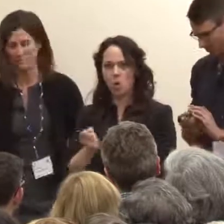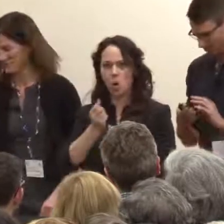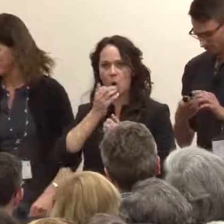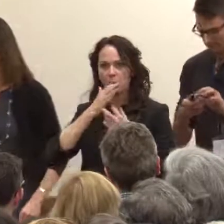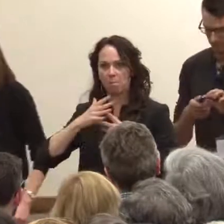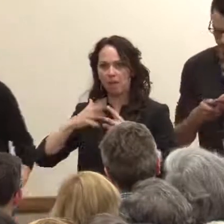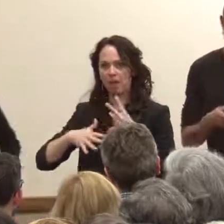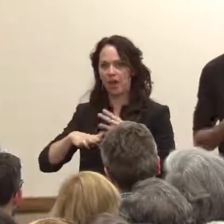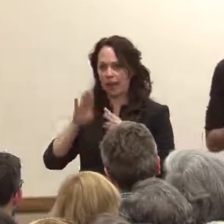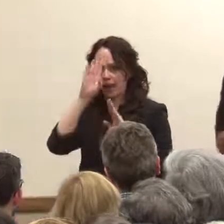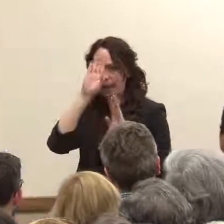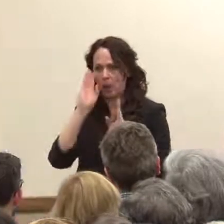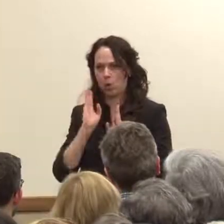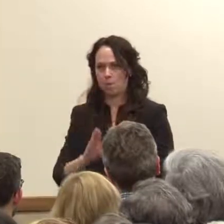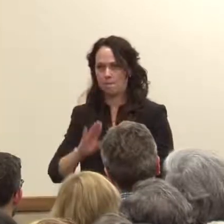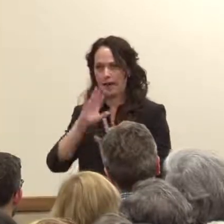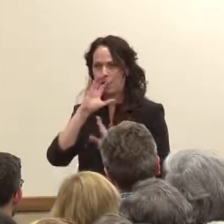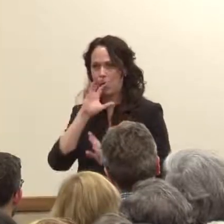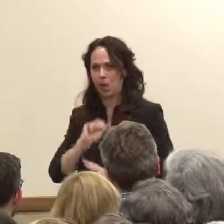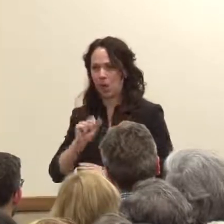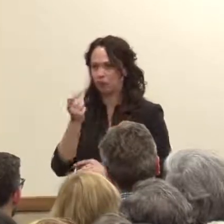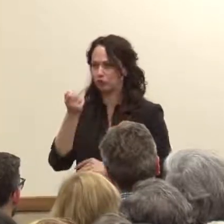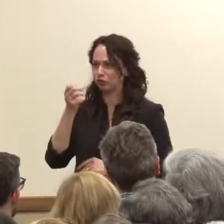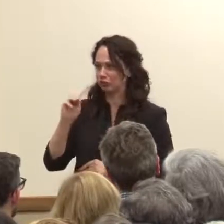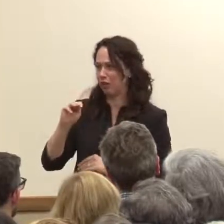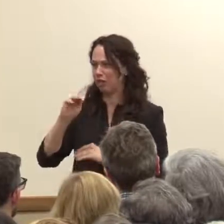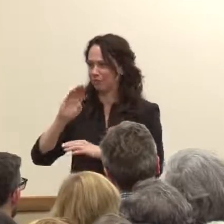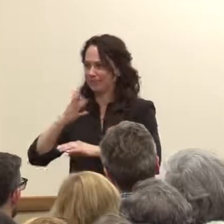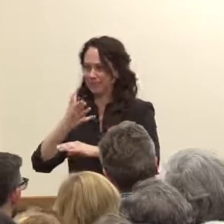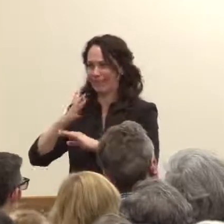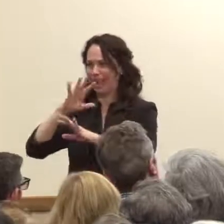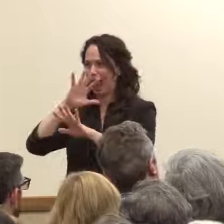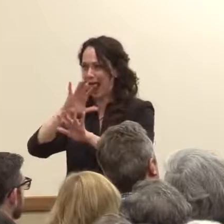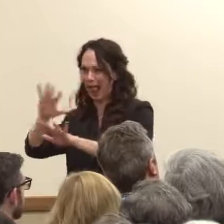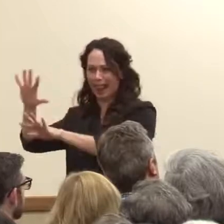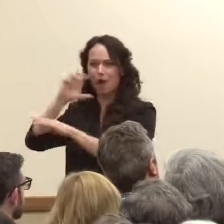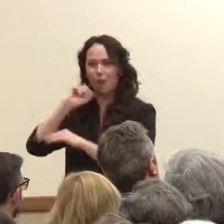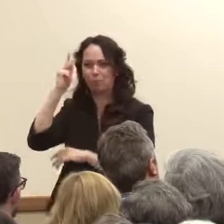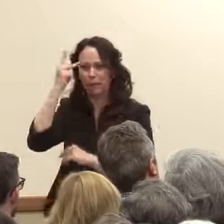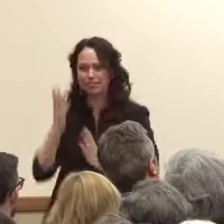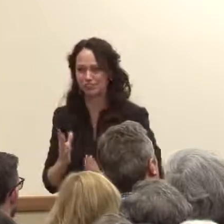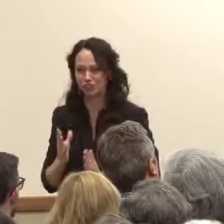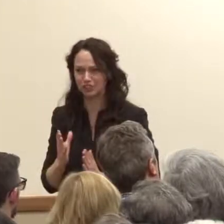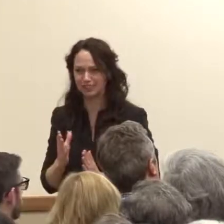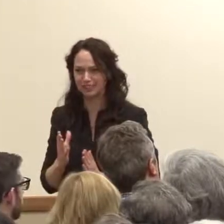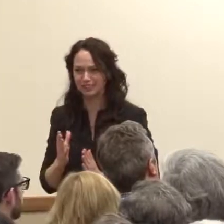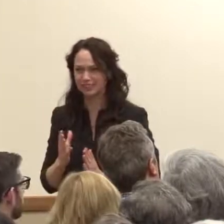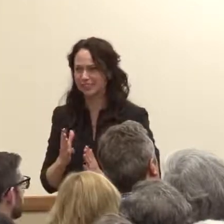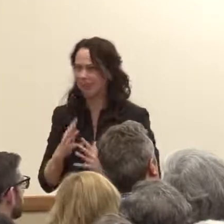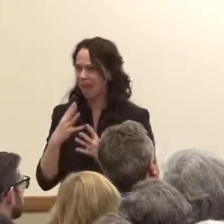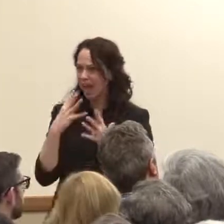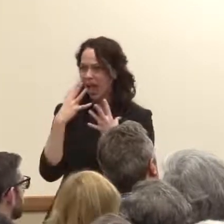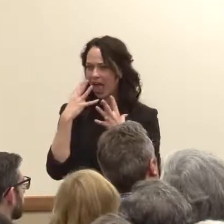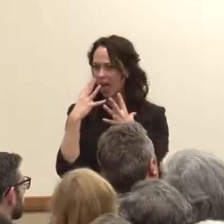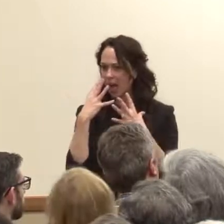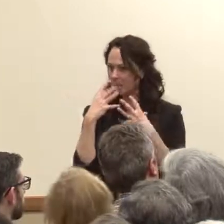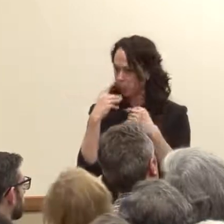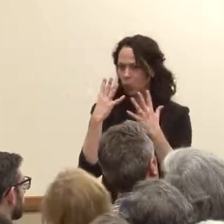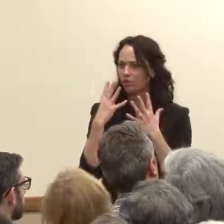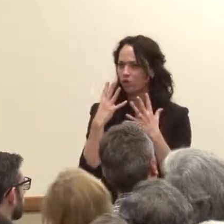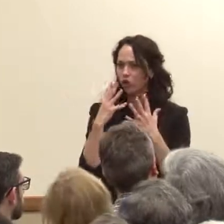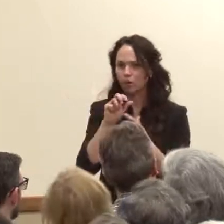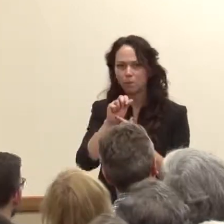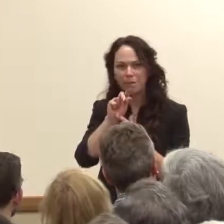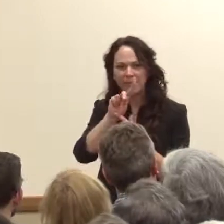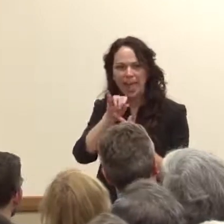prejudiced, obstinate, timid, old, psalm-singing Indianapolis politician. That is perfectly beautiful, and the adjectives are in a